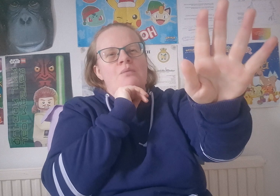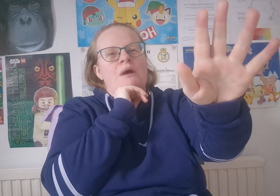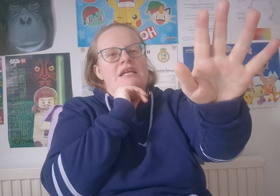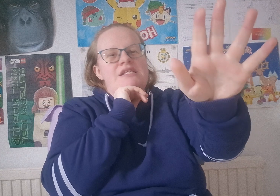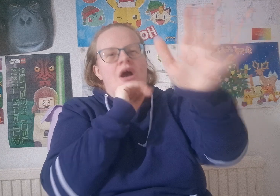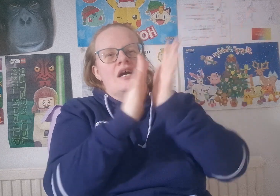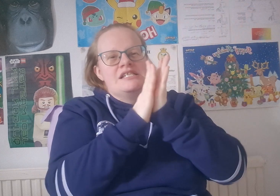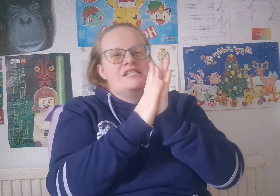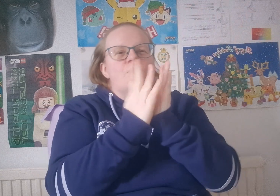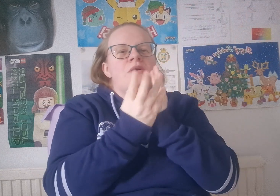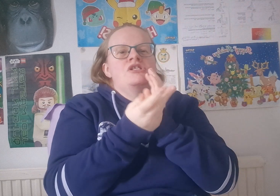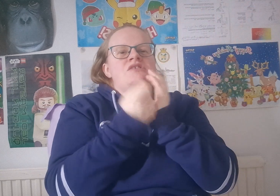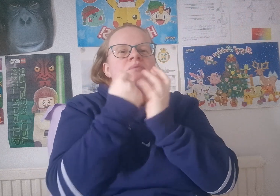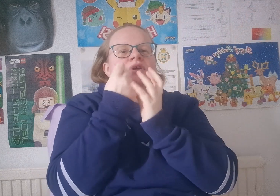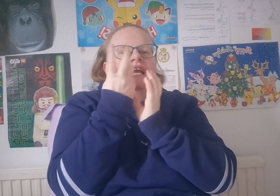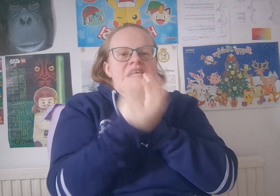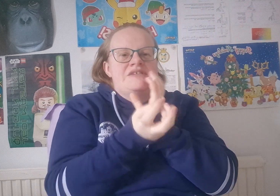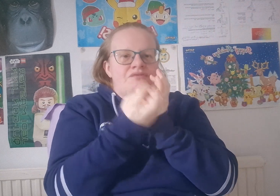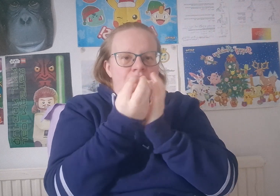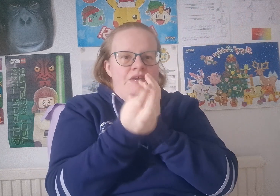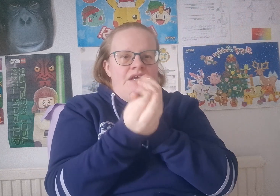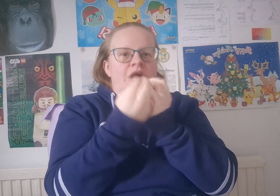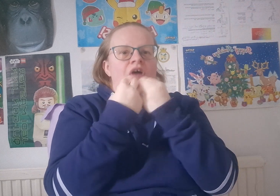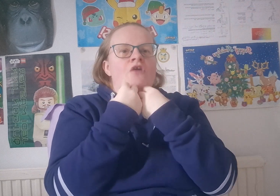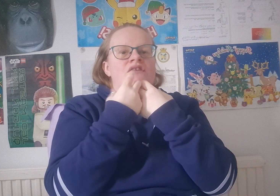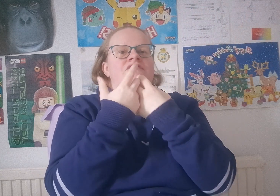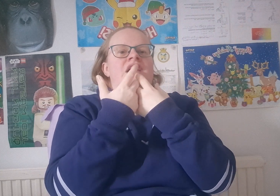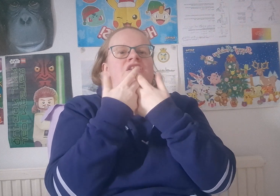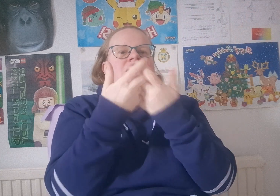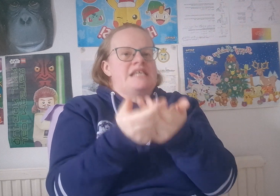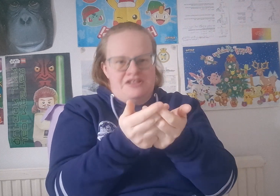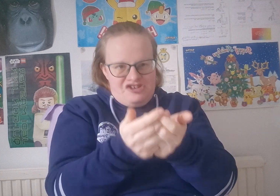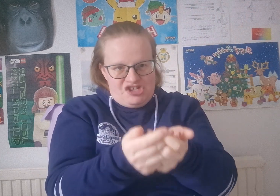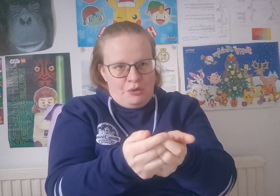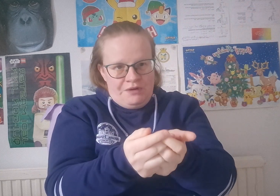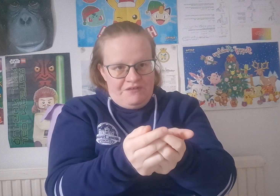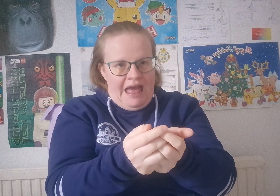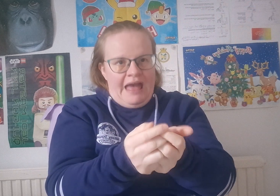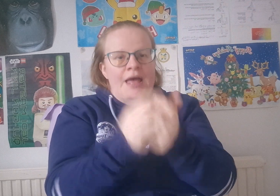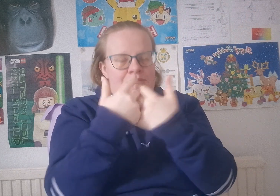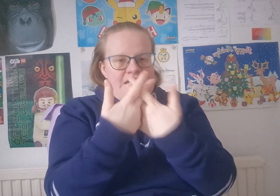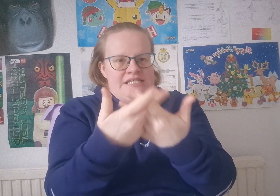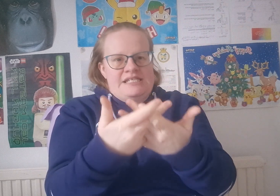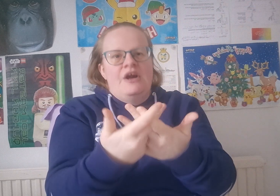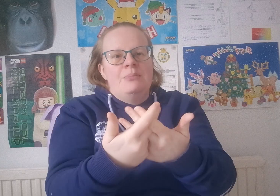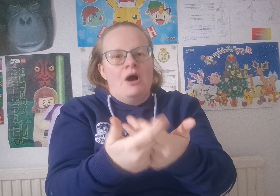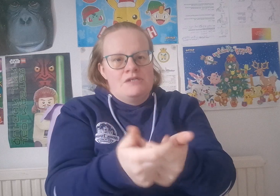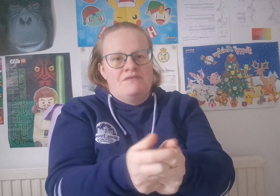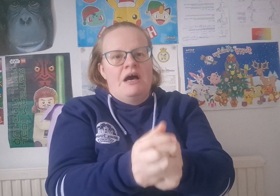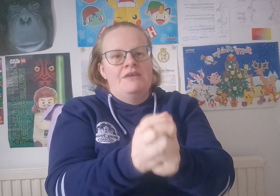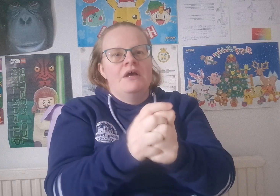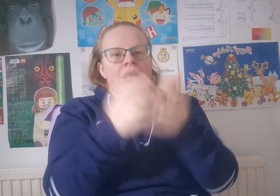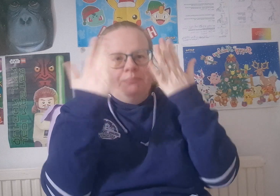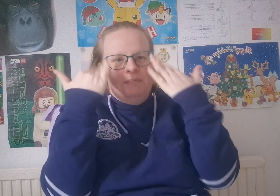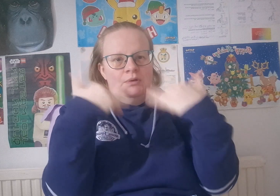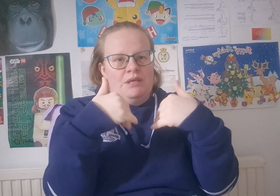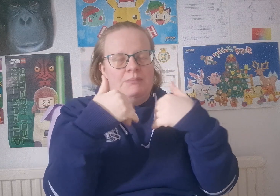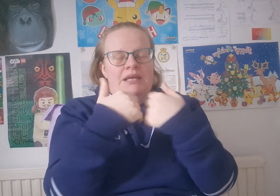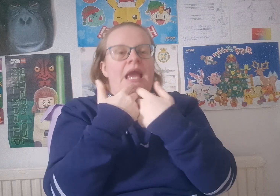when he dies, it's almost as if we're collective grieving over the fact that death is so unfair, but a necessary part of life, and people are weeping.